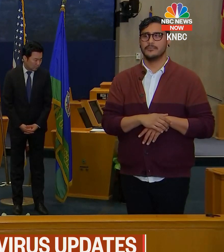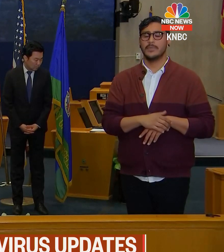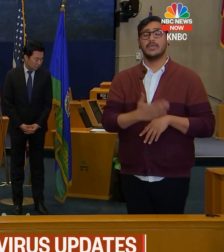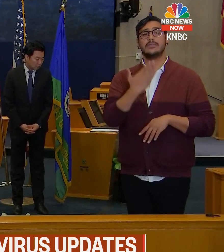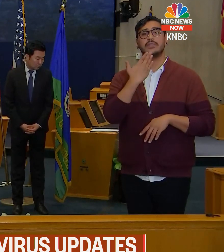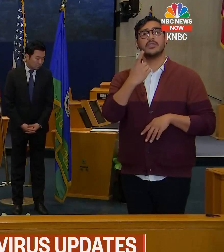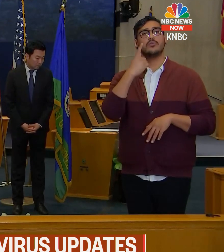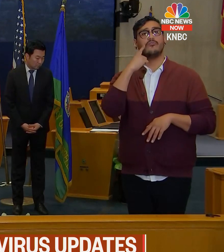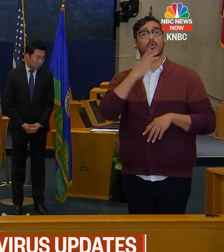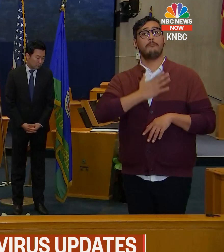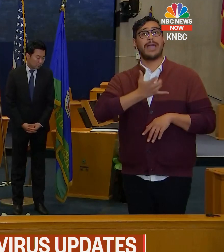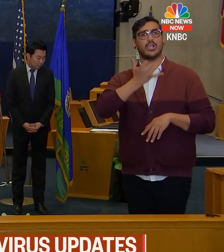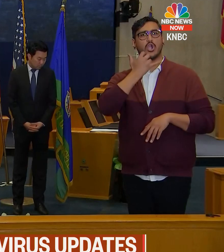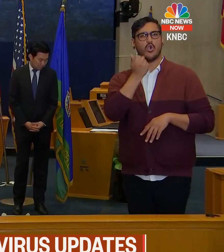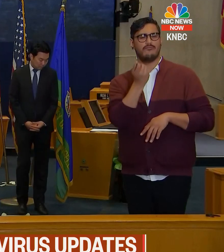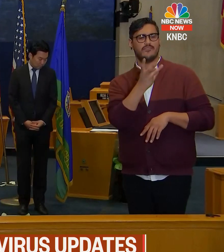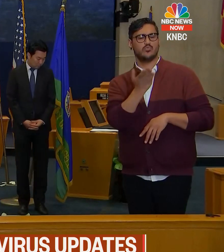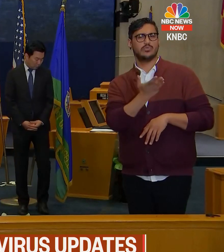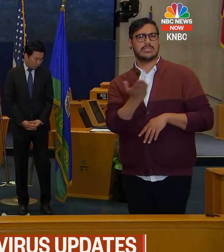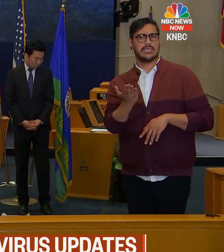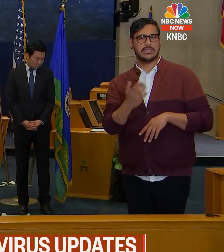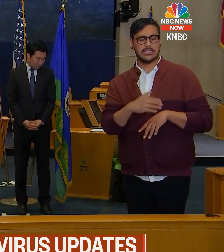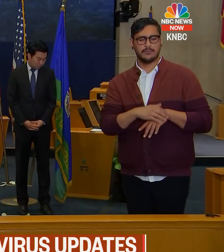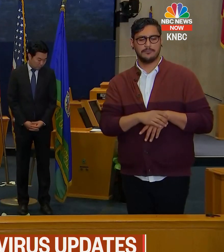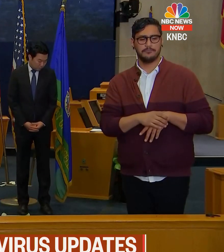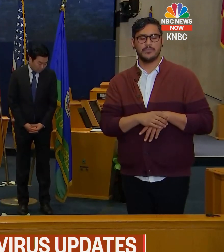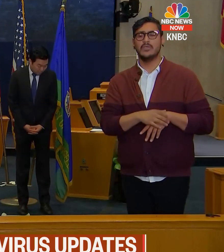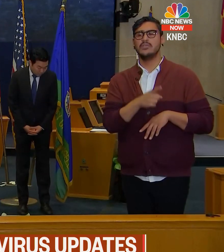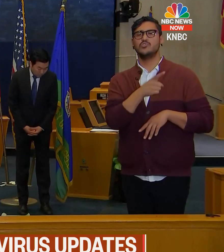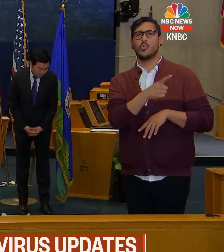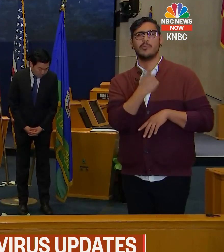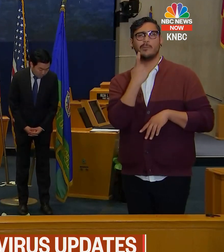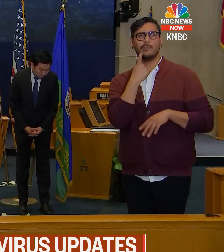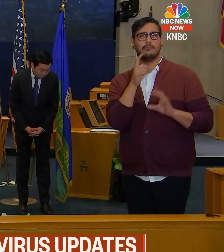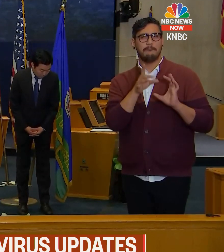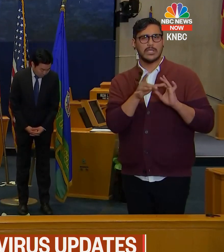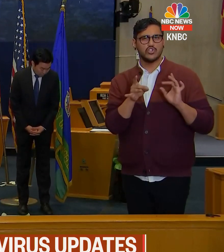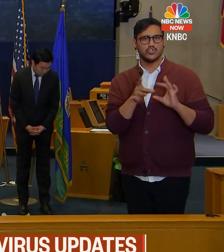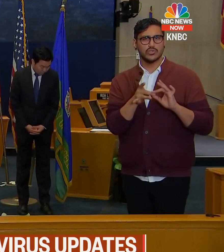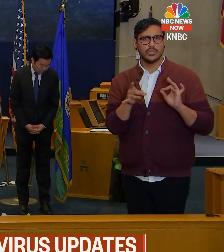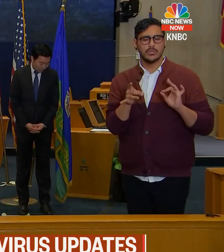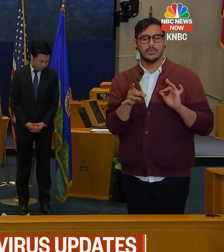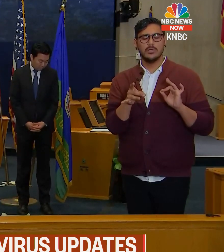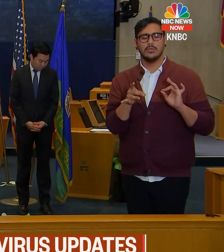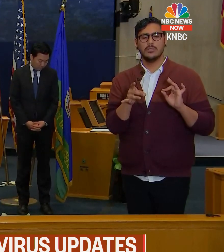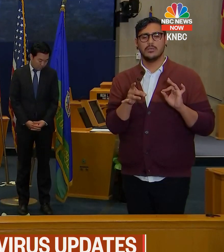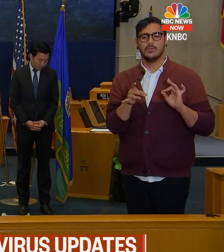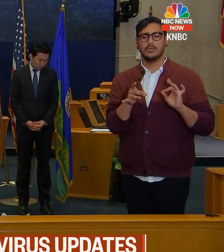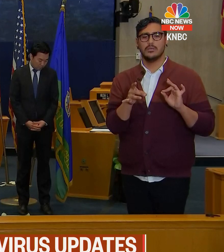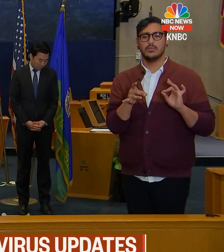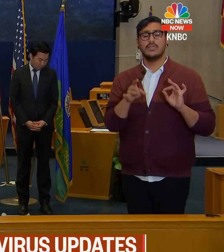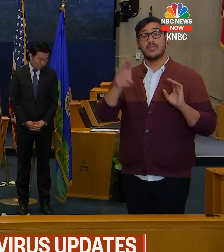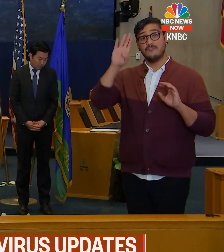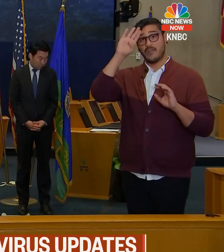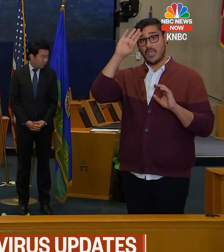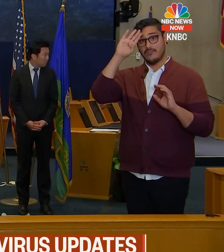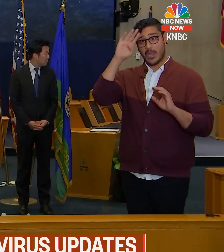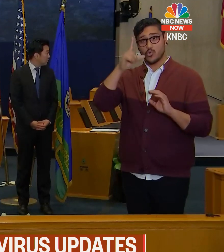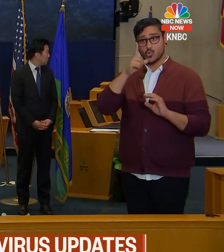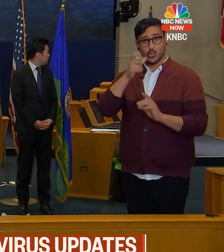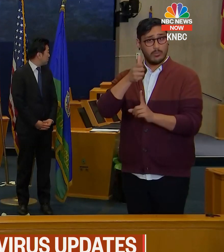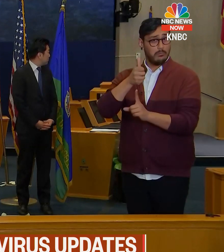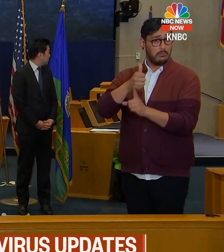Thanks for taking my call. A couple things. First of all, Chief Osby had mentioned that the numbers of firefighters that might have been